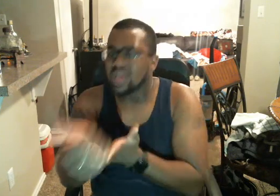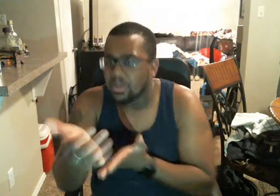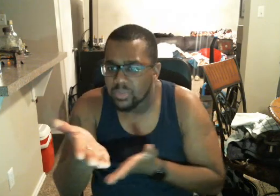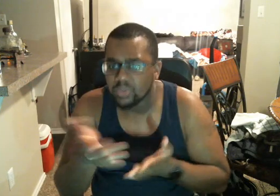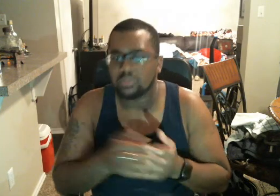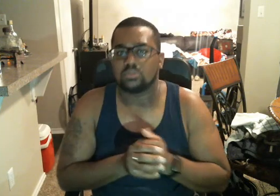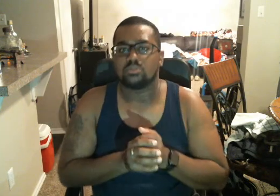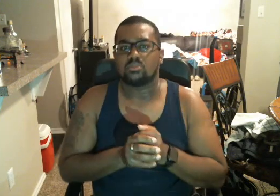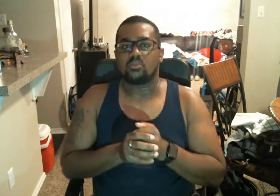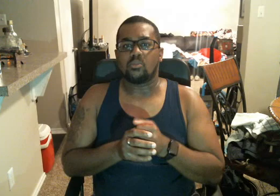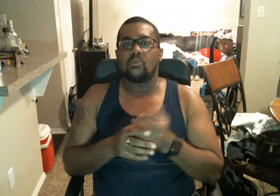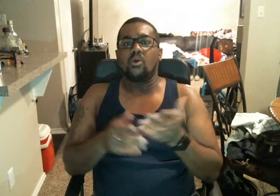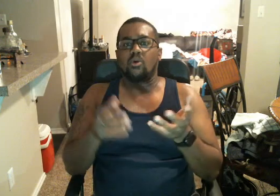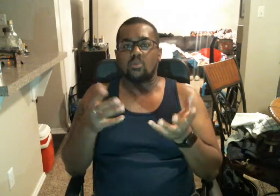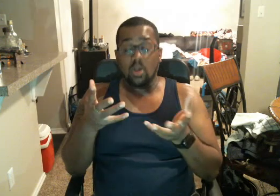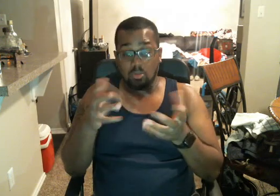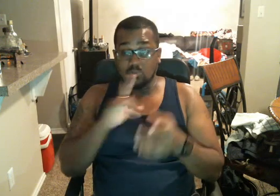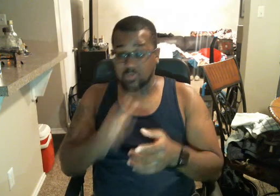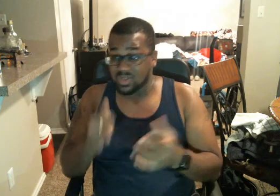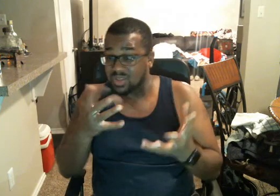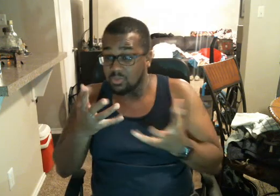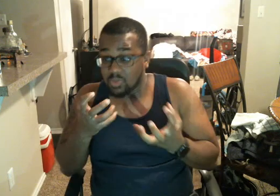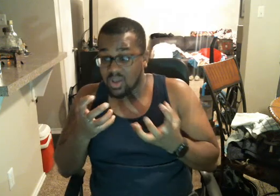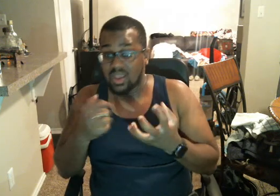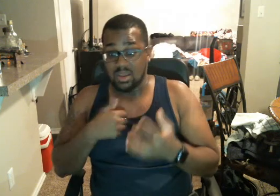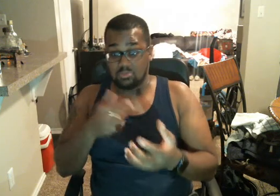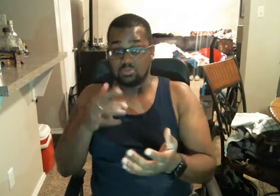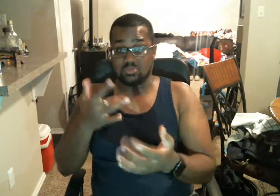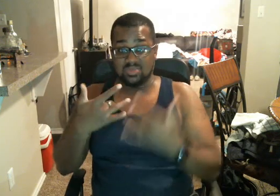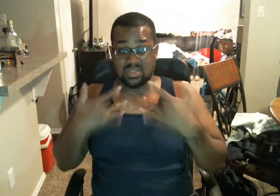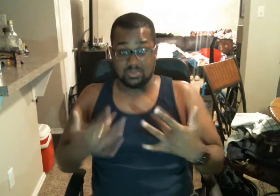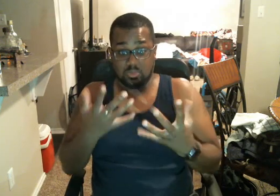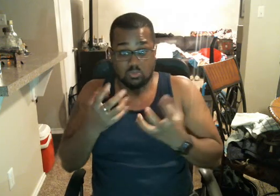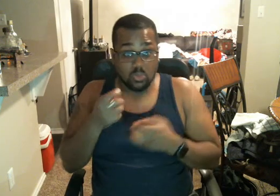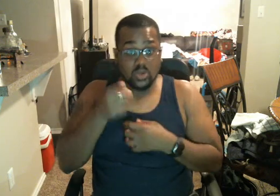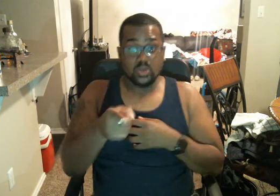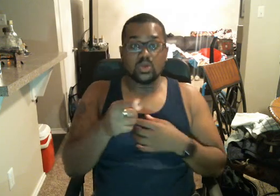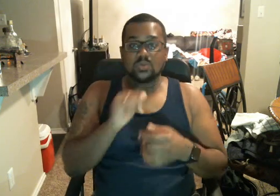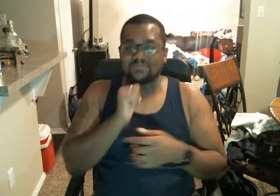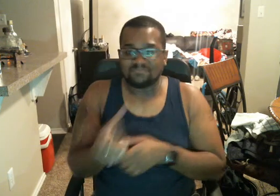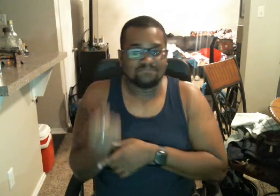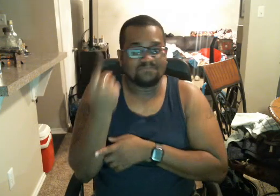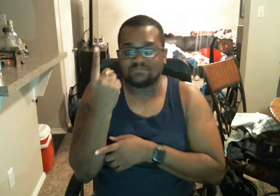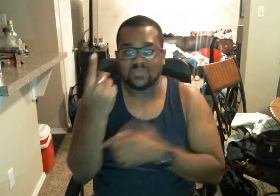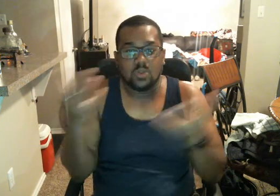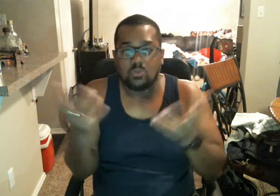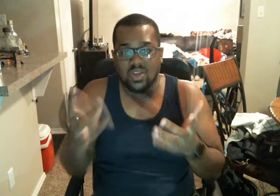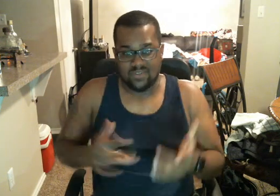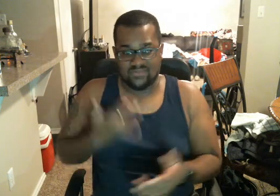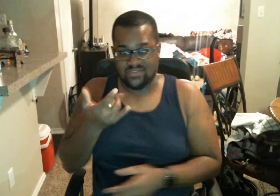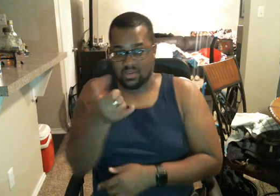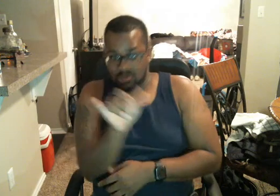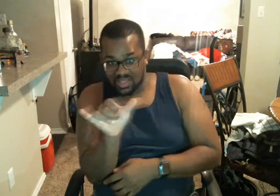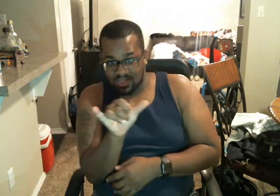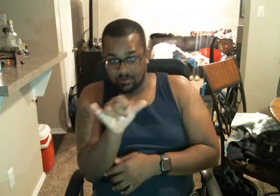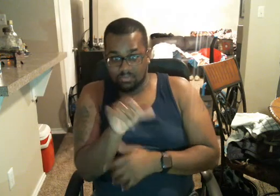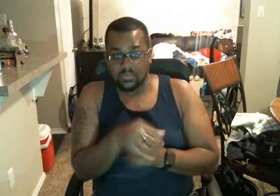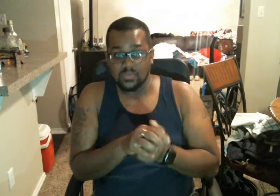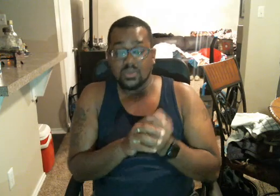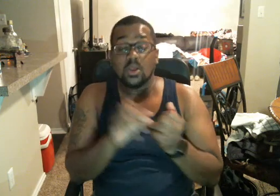position? Really what I want is I just want you to say, I don't understand what that's like, and therefore I won't propose